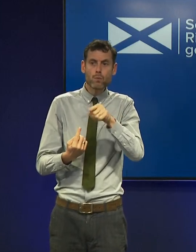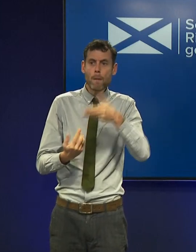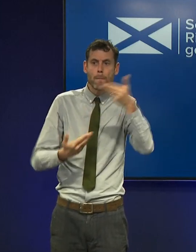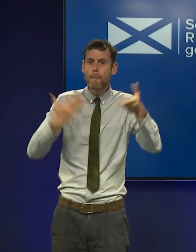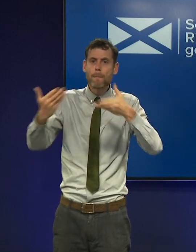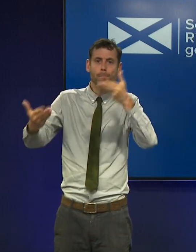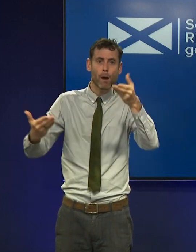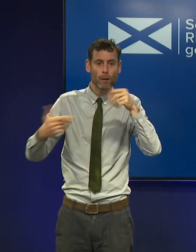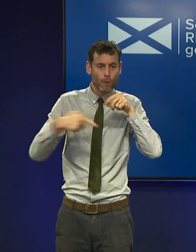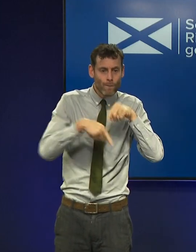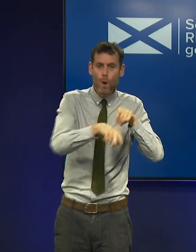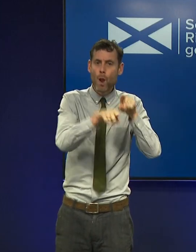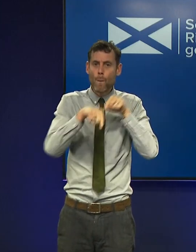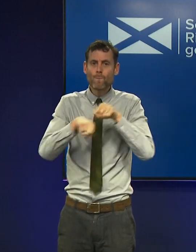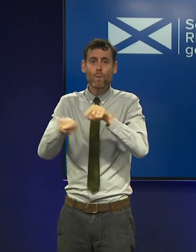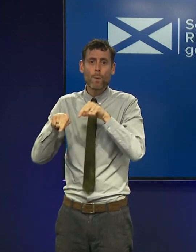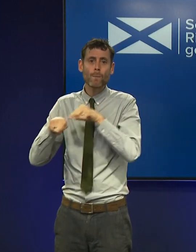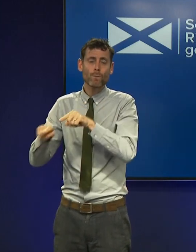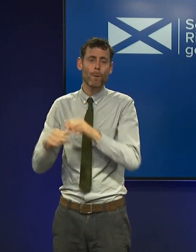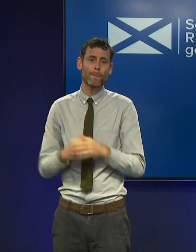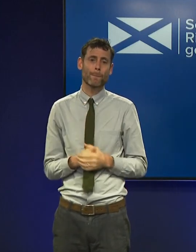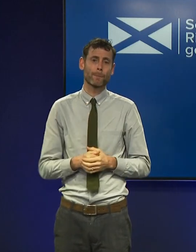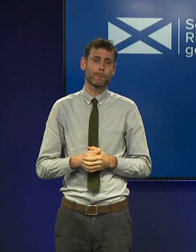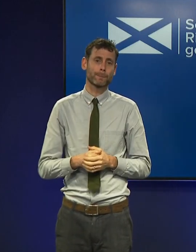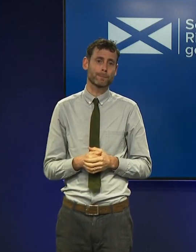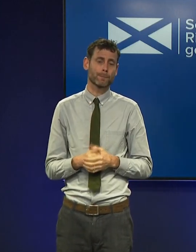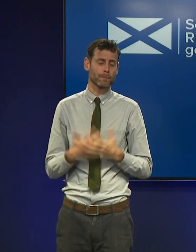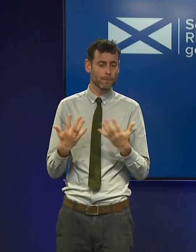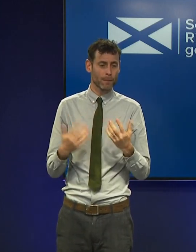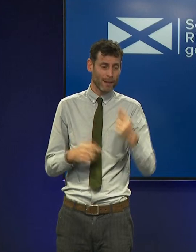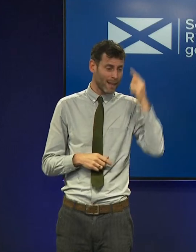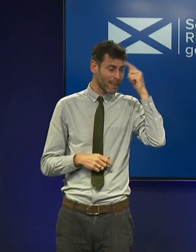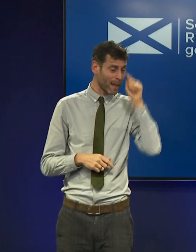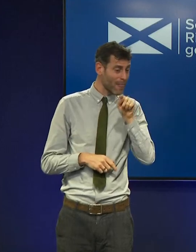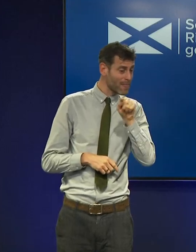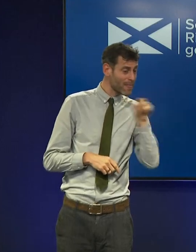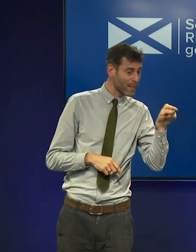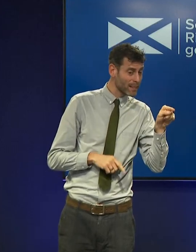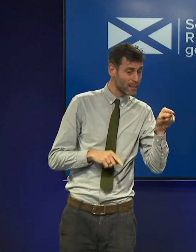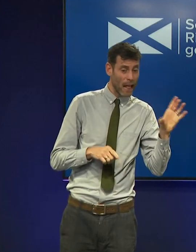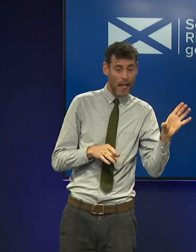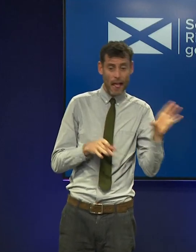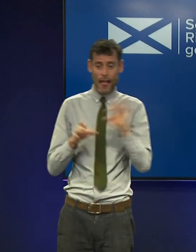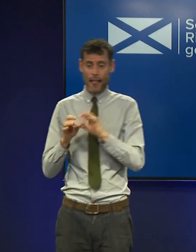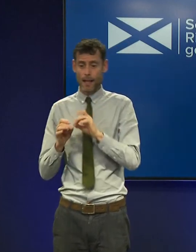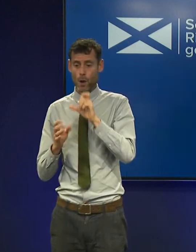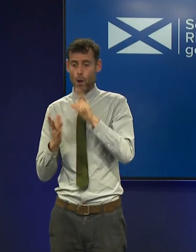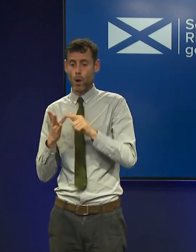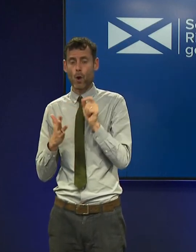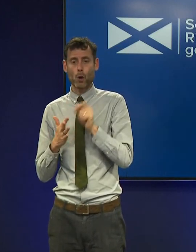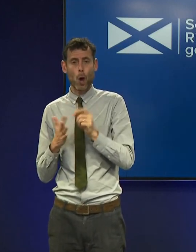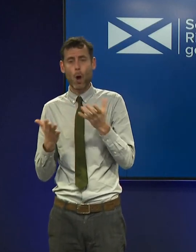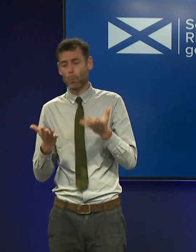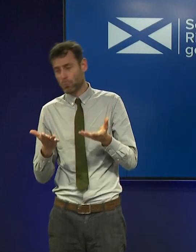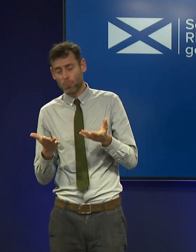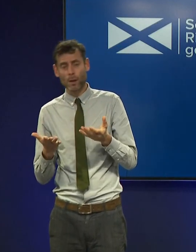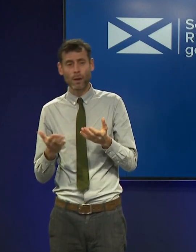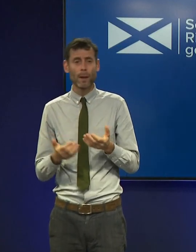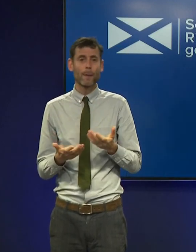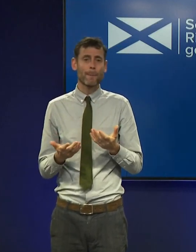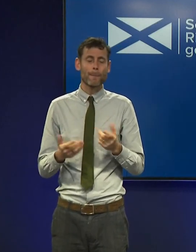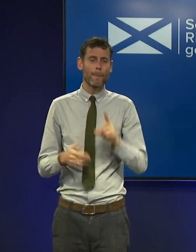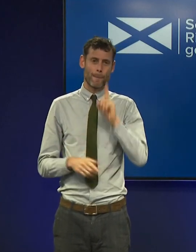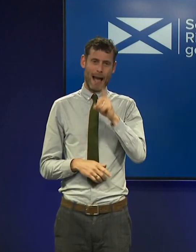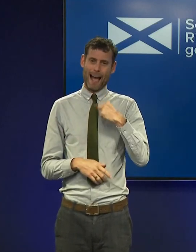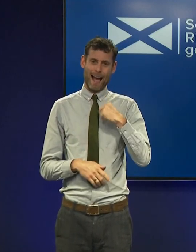suspect any link between these cases and COP. As I said in, I think, response to the first question, though, that is not the same as me saying